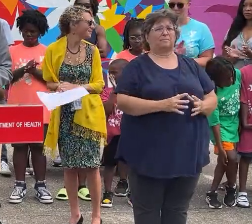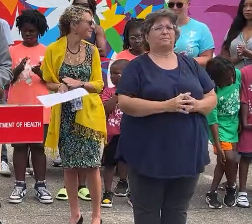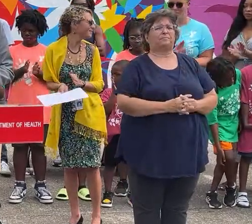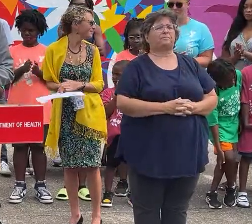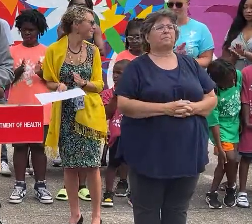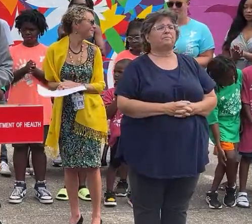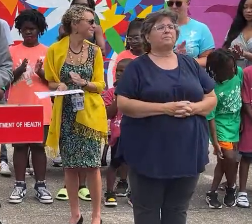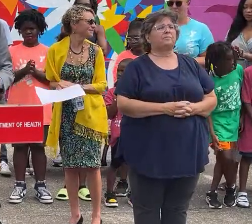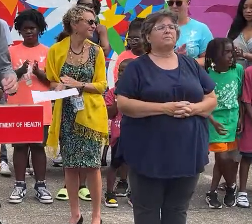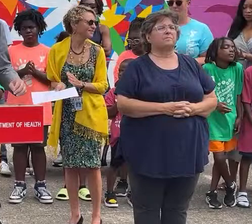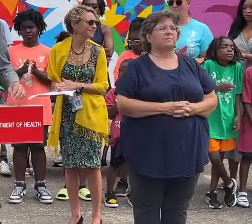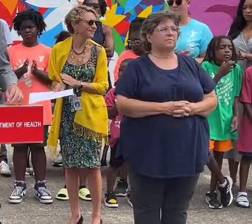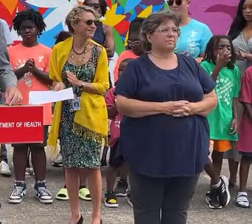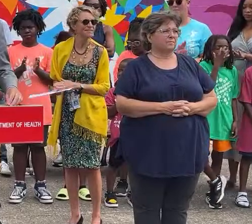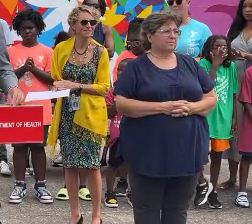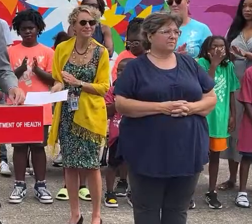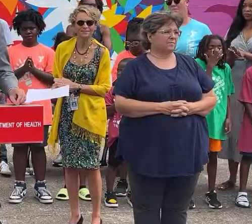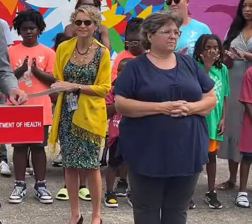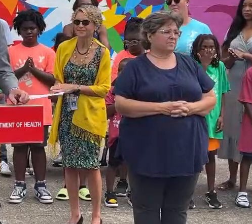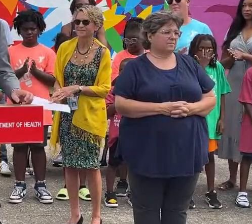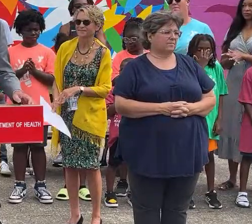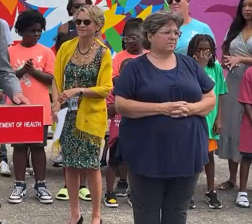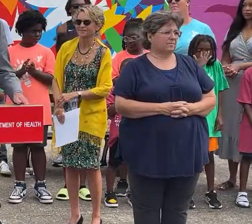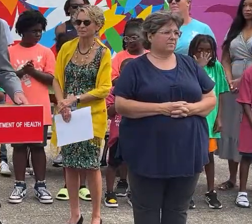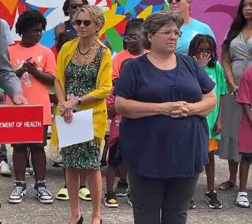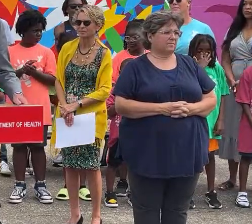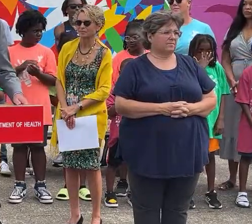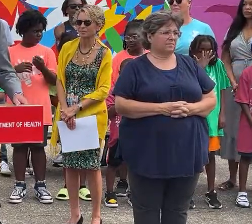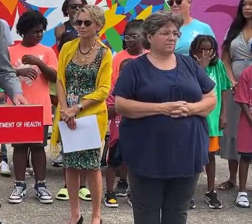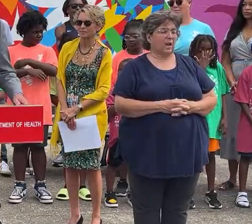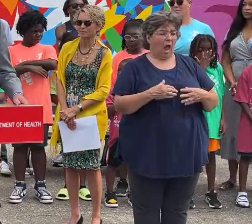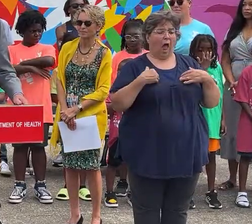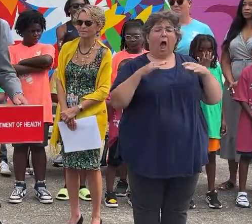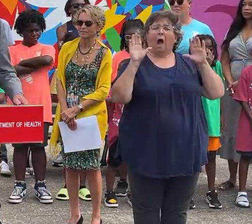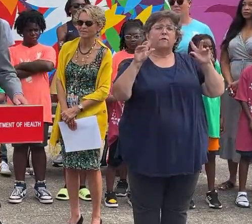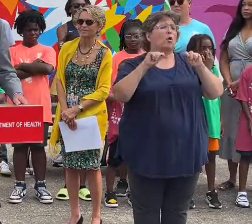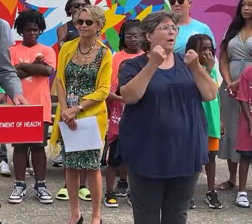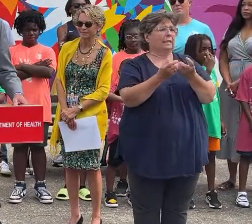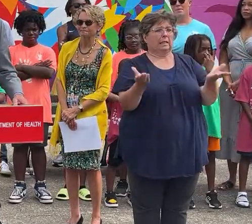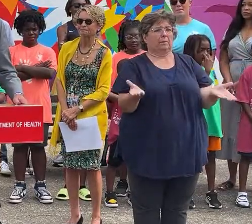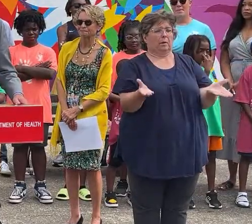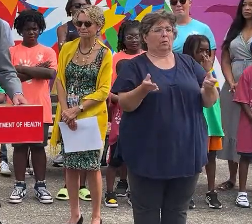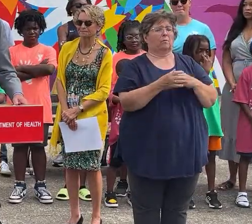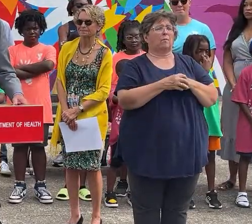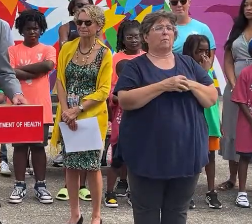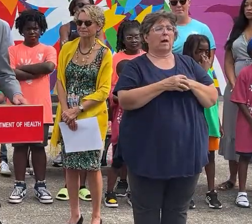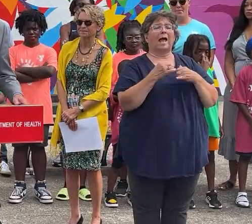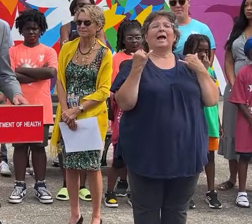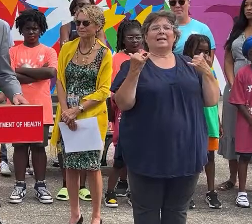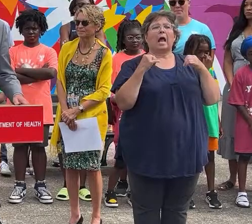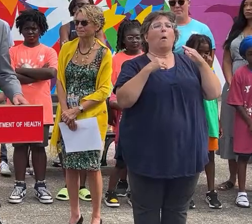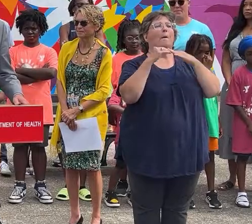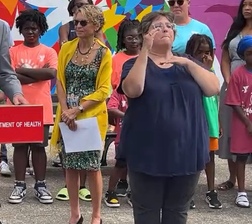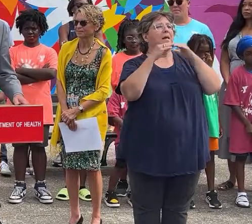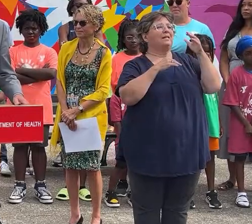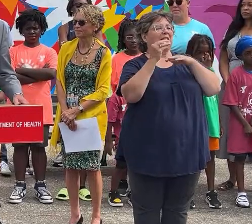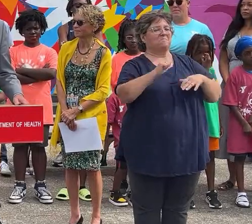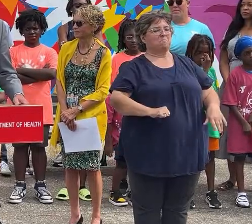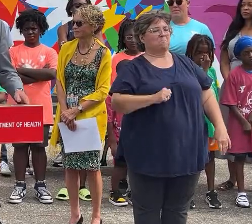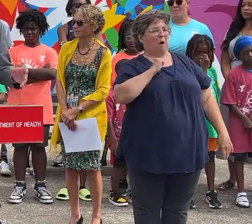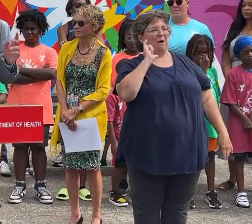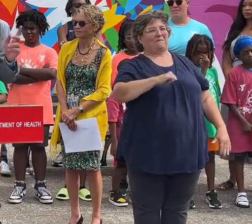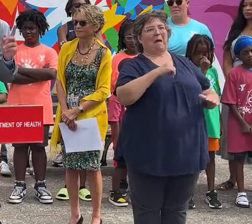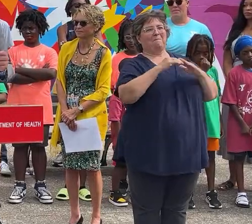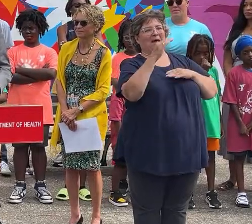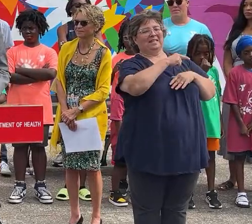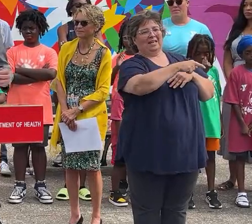They have a great team here and now they have a building that they can be proud of.